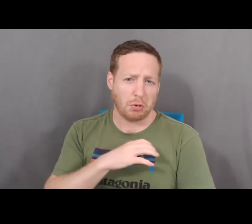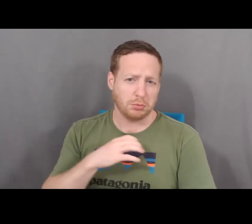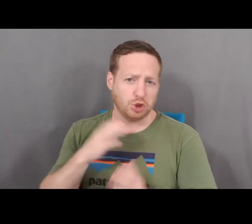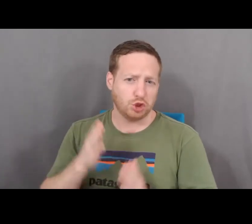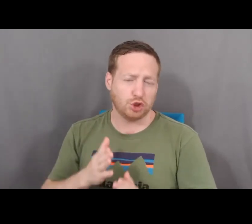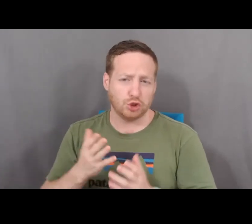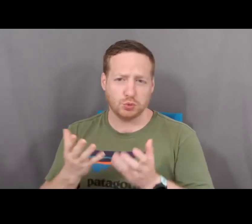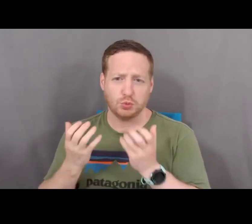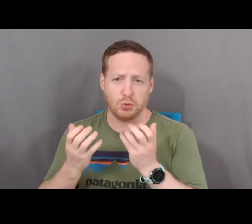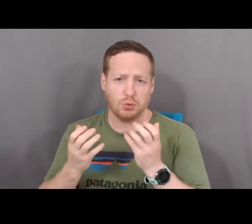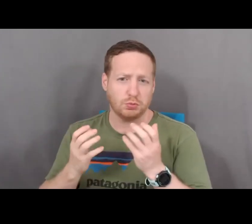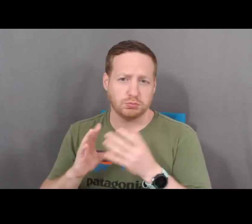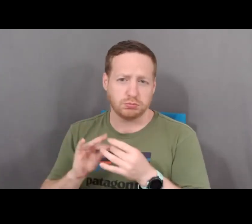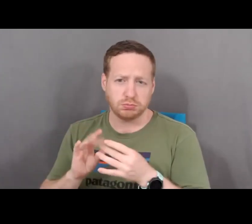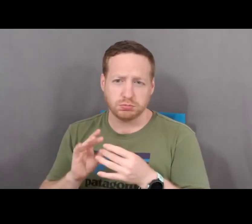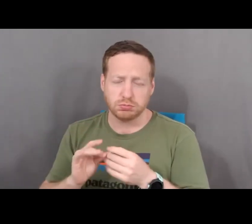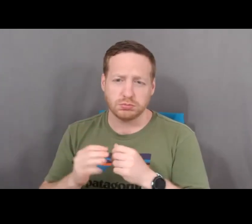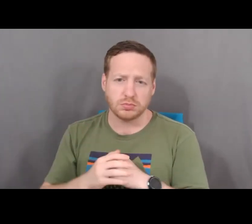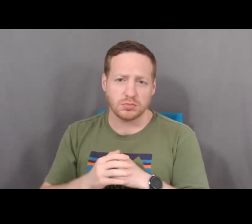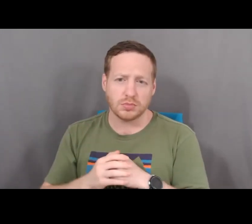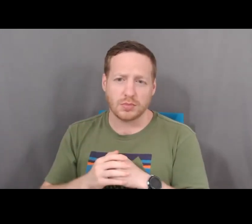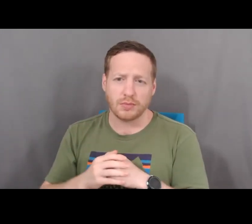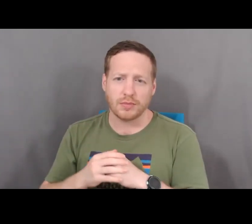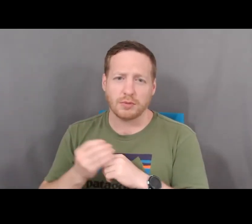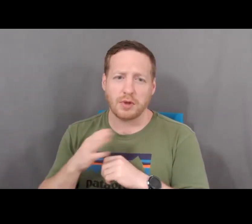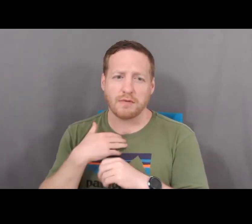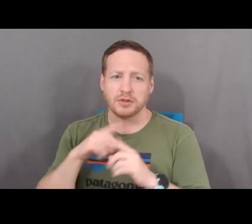Yes, I'd like to hear from other people, commissioners, if you have comments that you'd like to make.